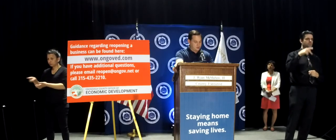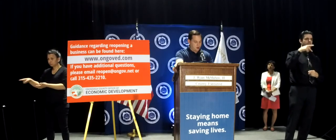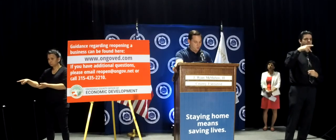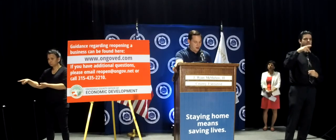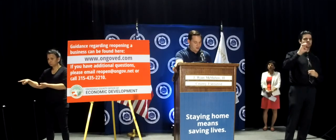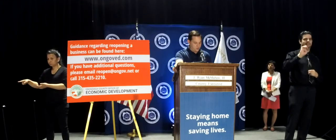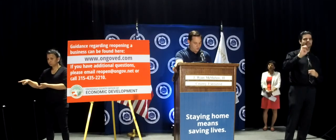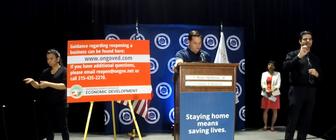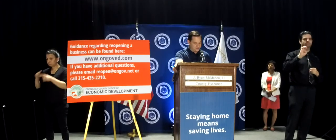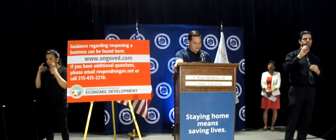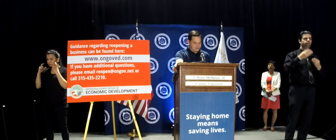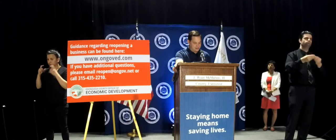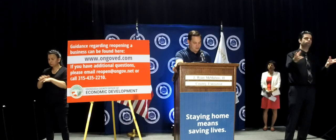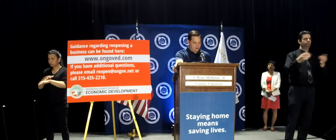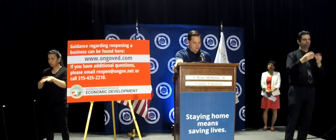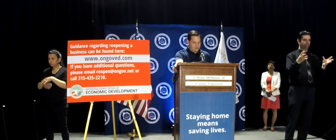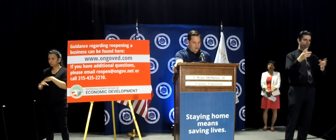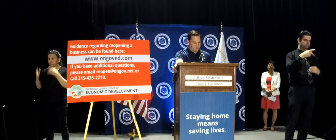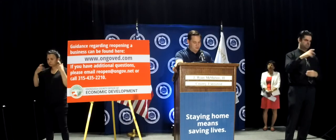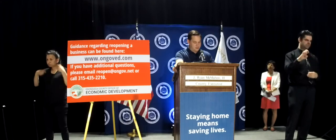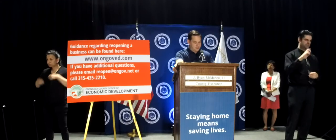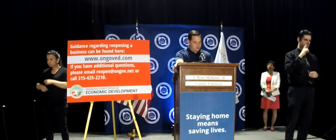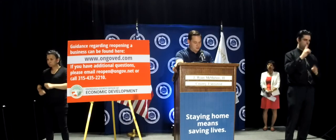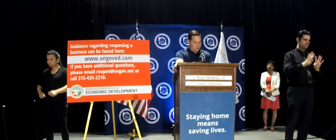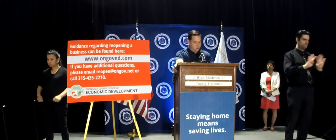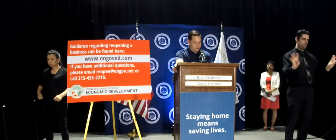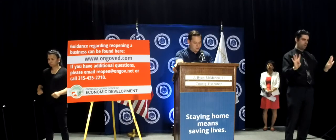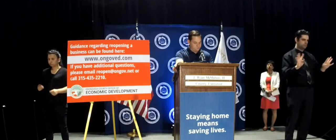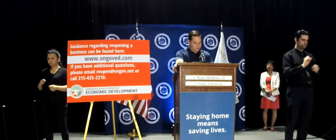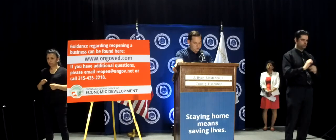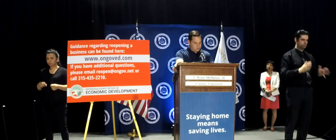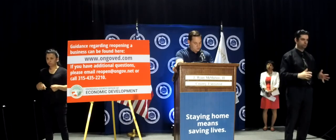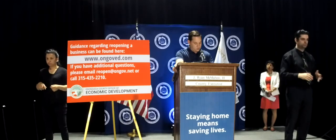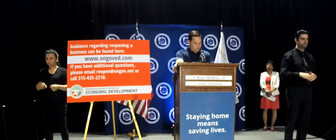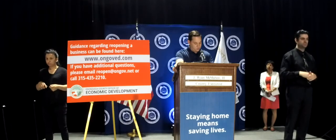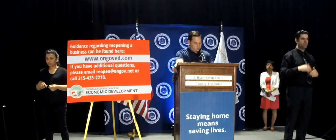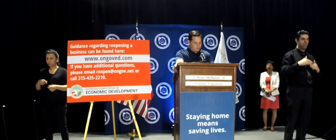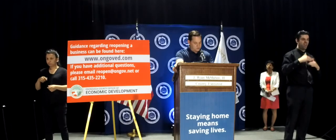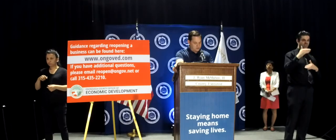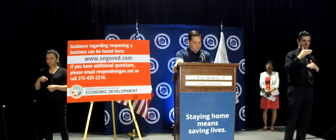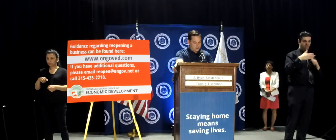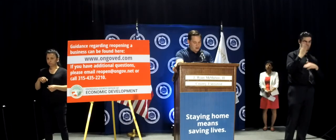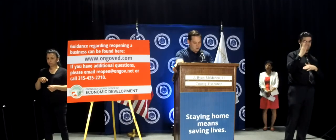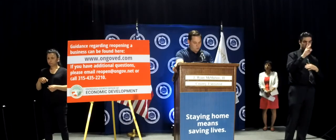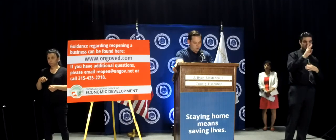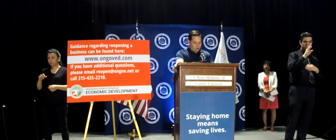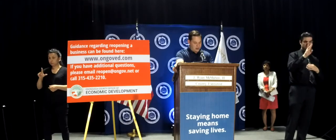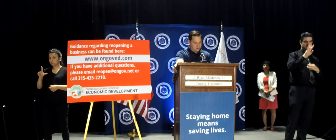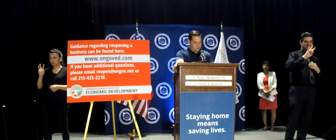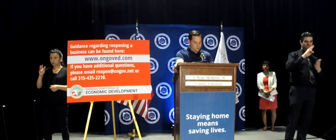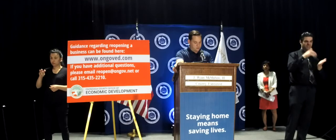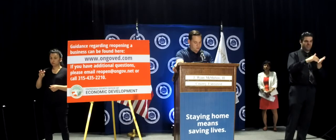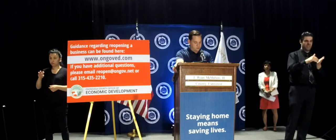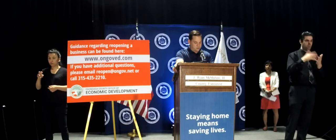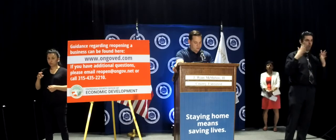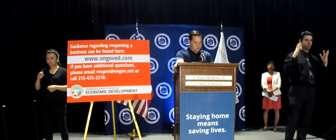country. Already, over $67,000 has been donated. So folks can find out more